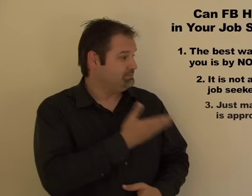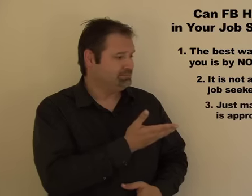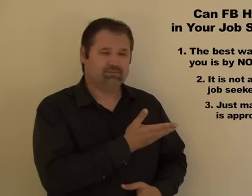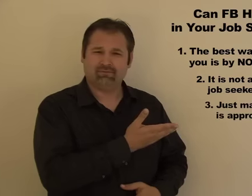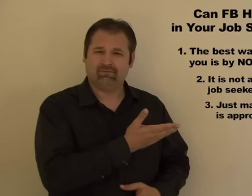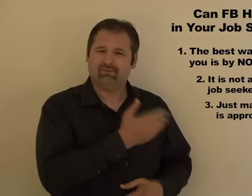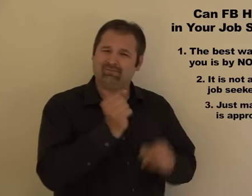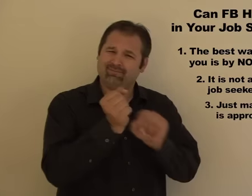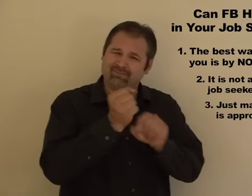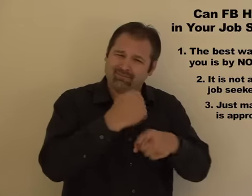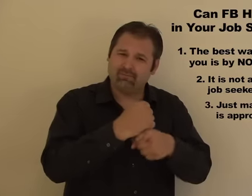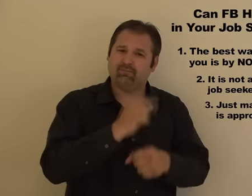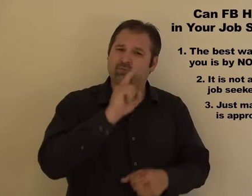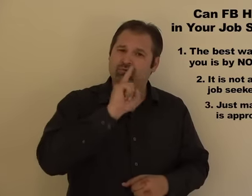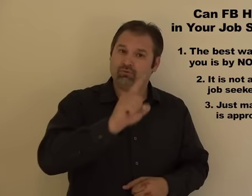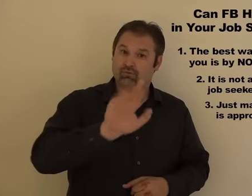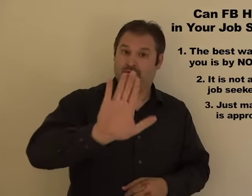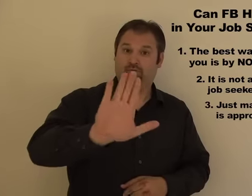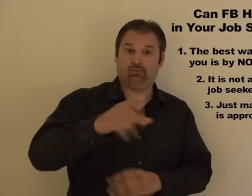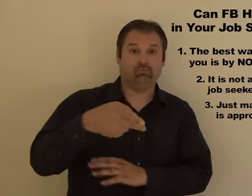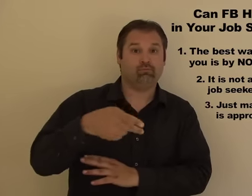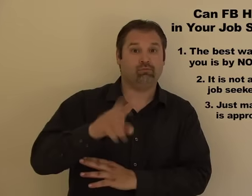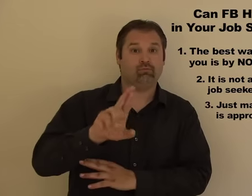Just make sure that your profile is appropriate.